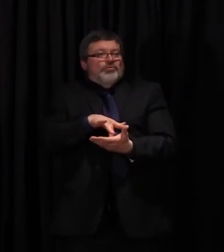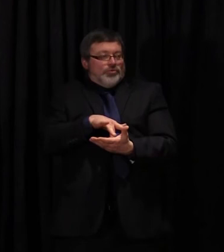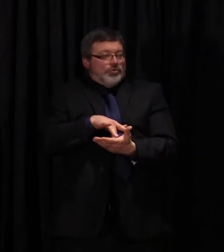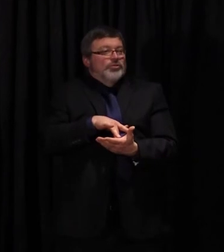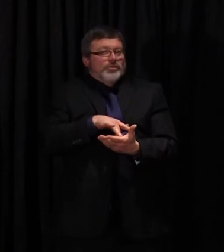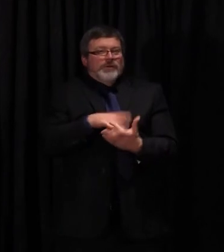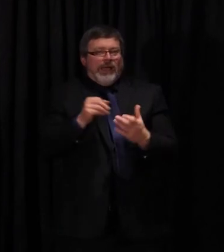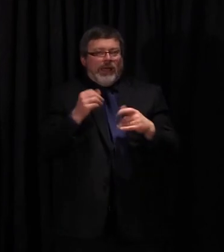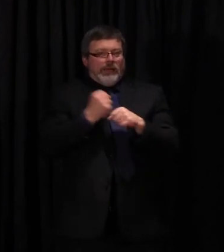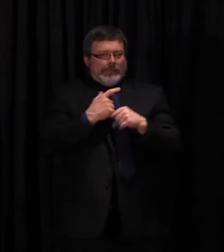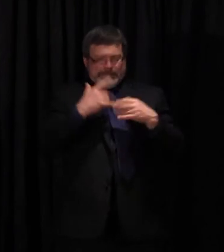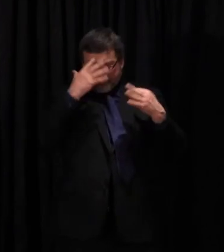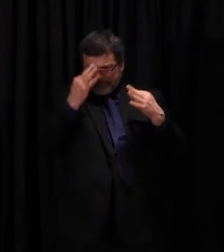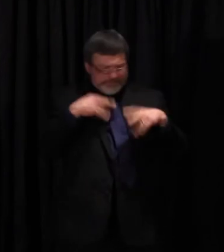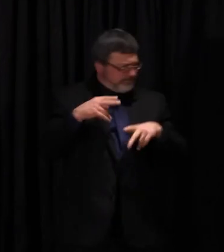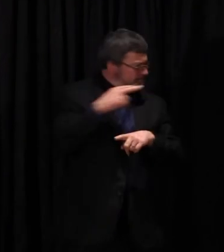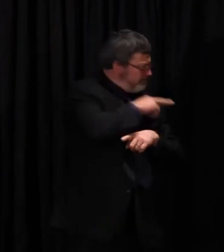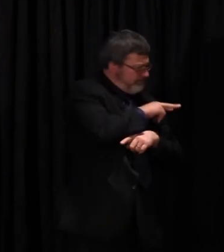decisions.